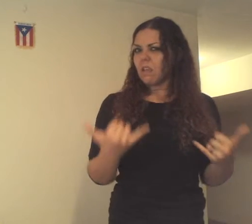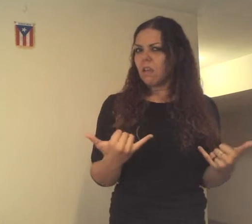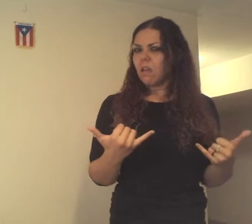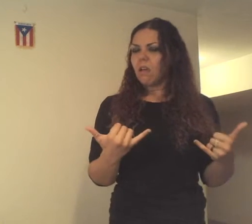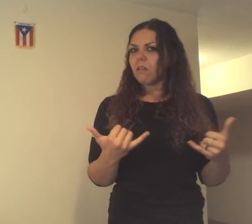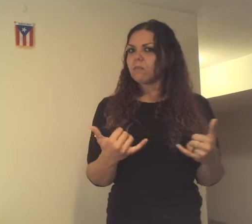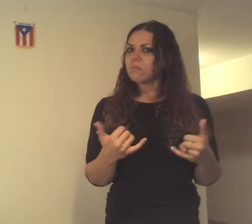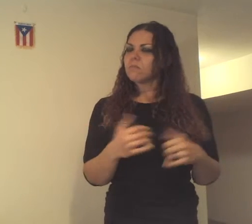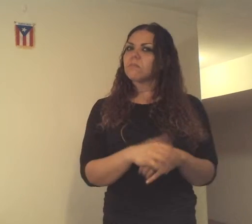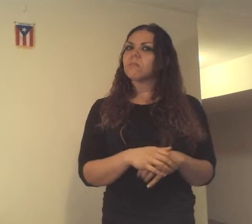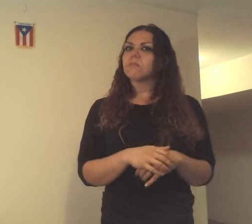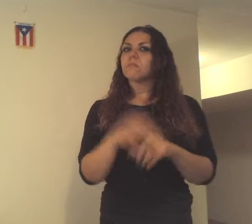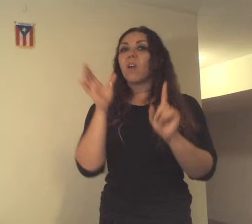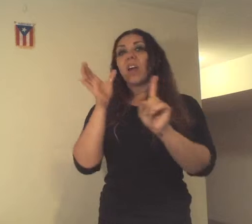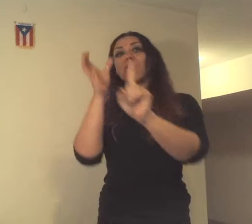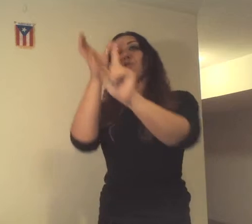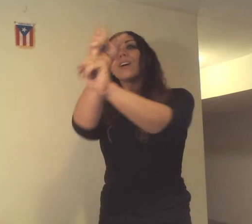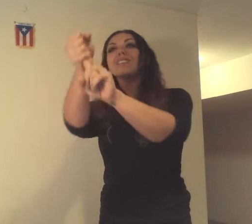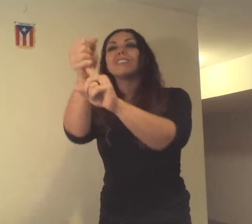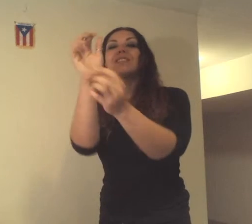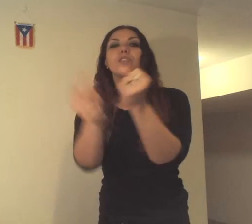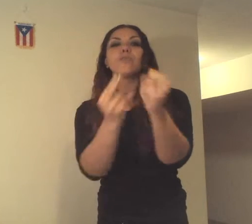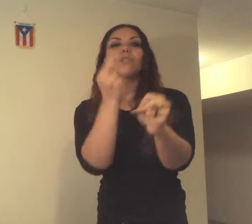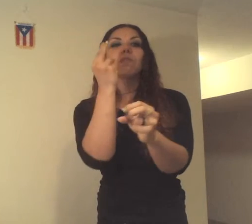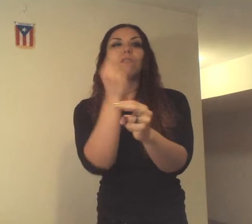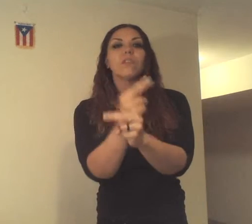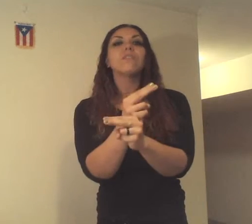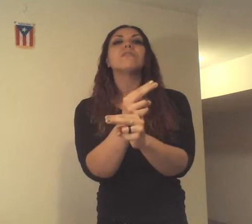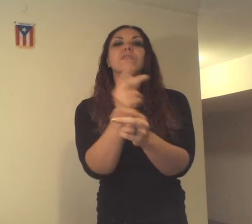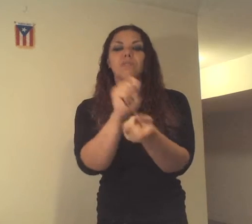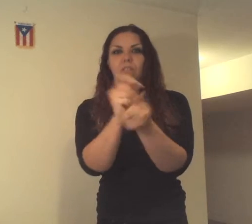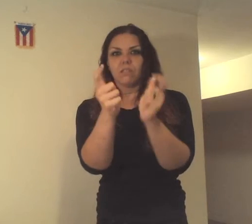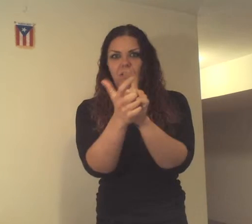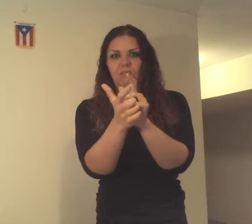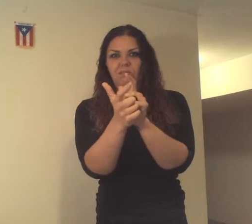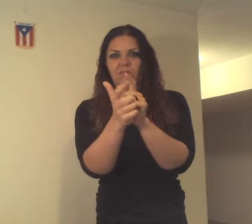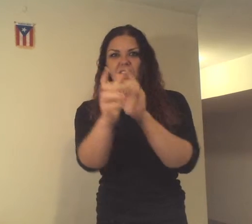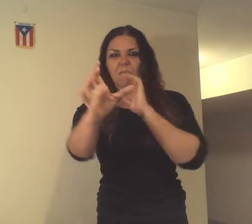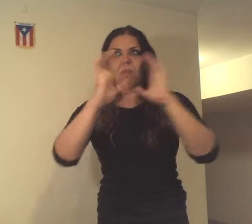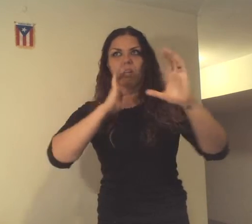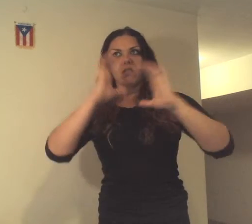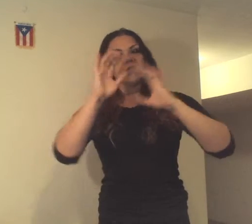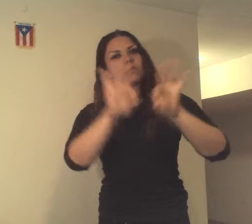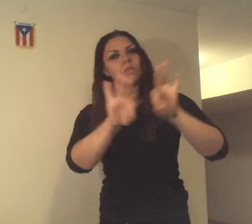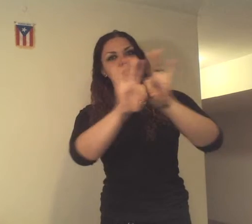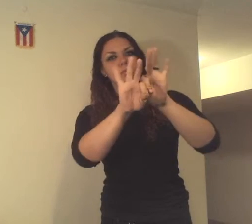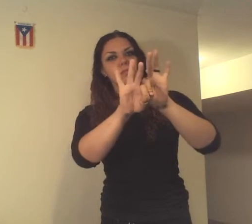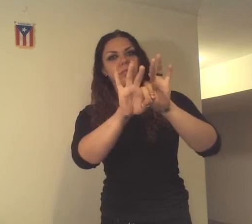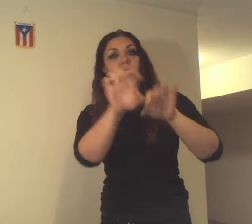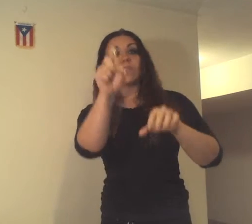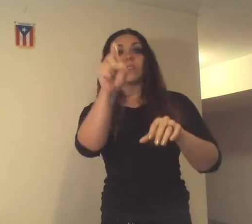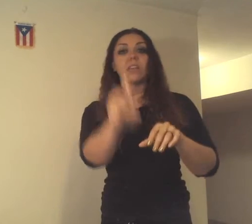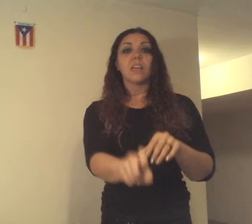universal translator. We want it to be bidirectional. We have a need to learn as well as to